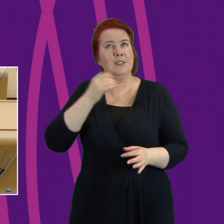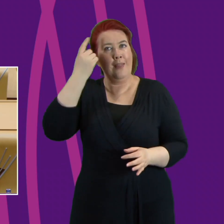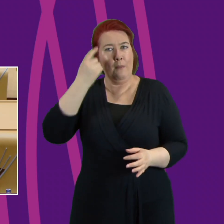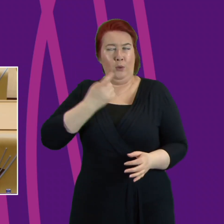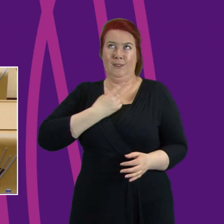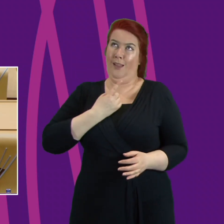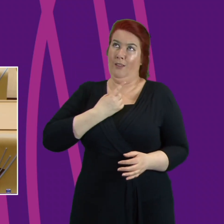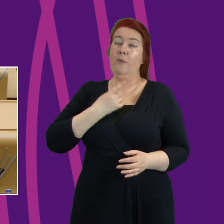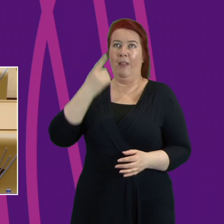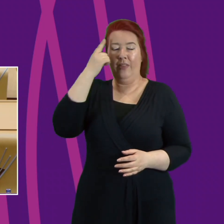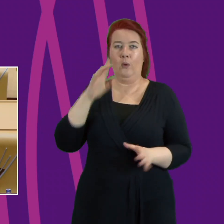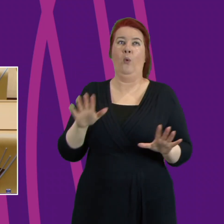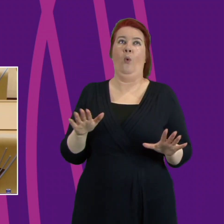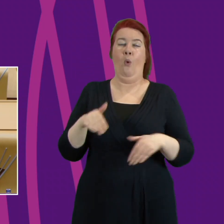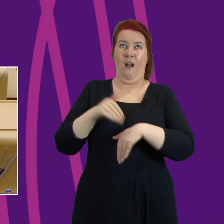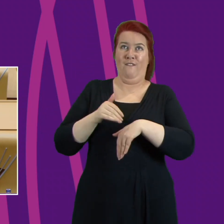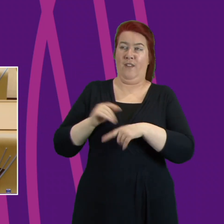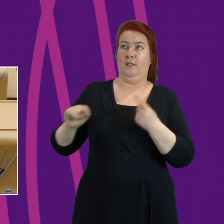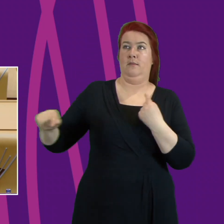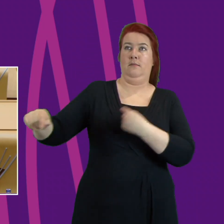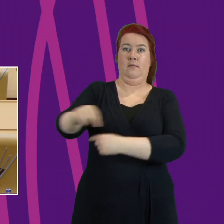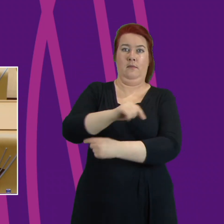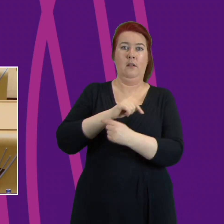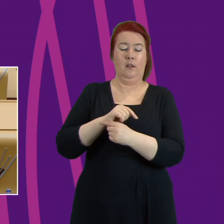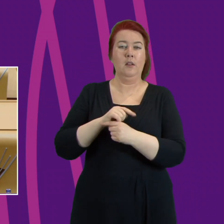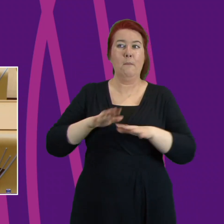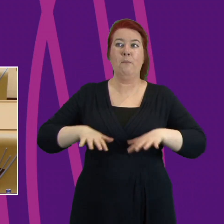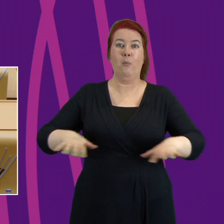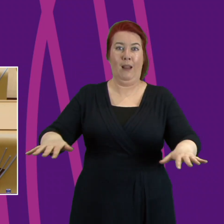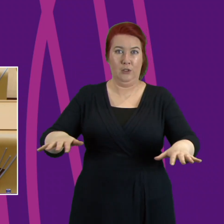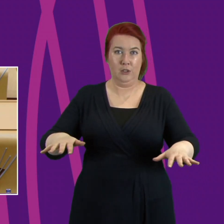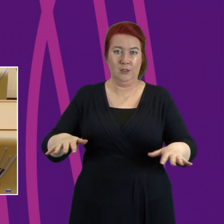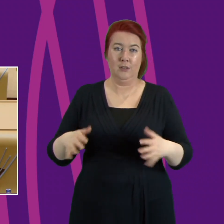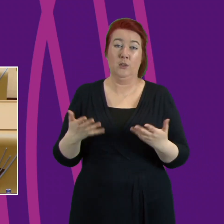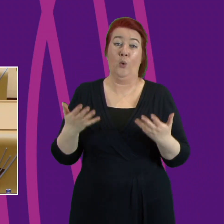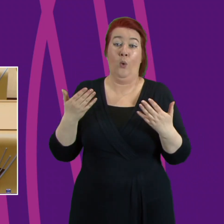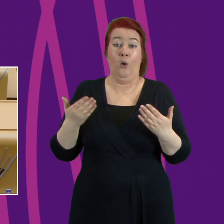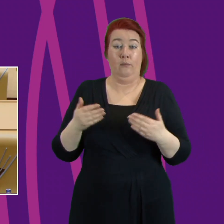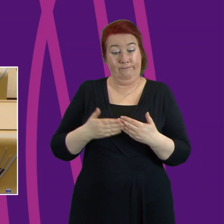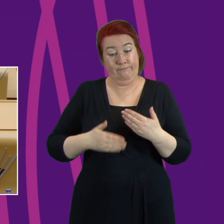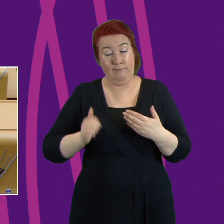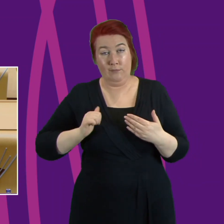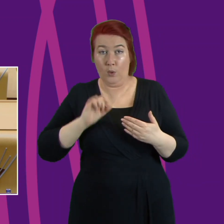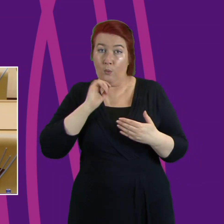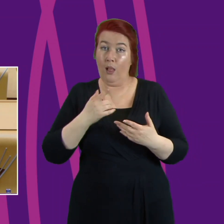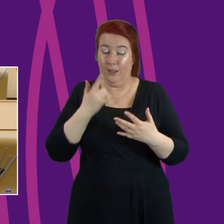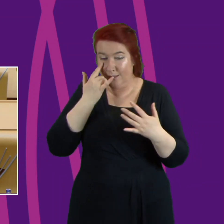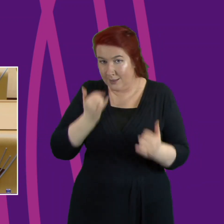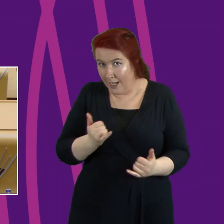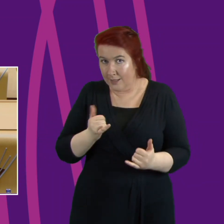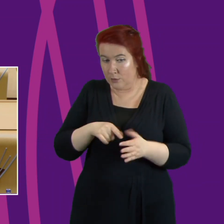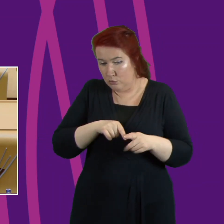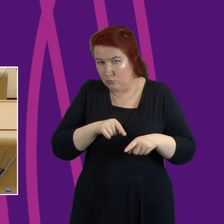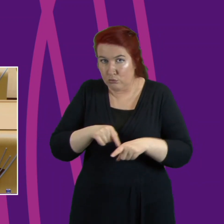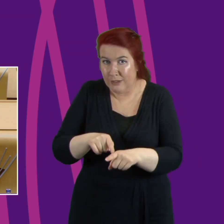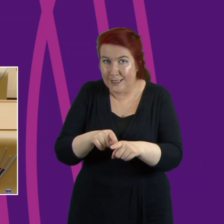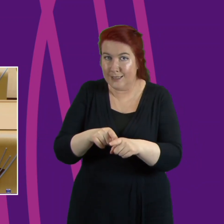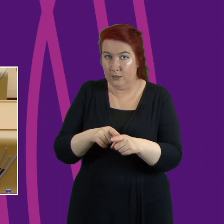to population health. As we move to introduce the test, trace and isolate measures required, we